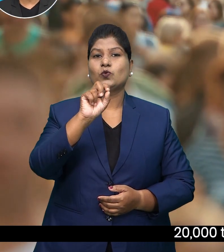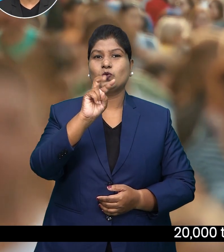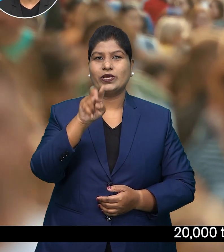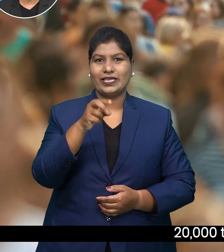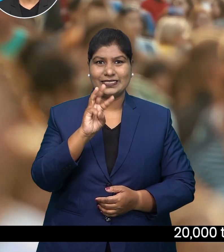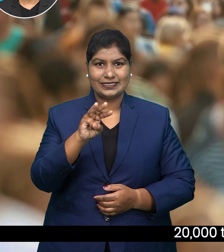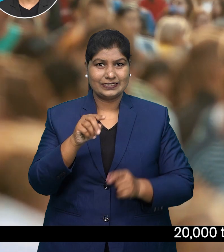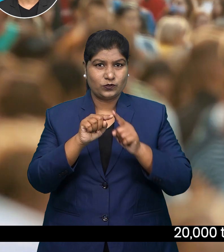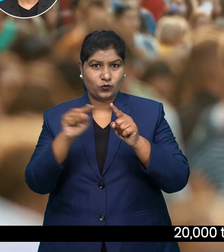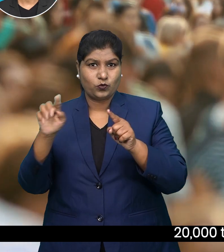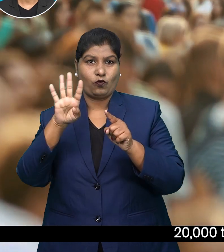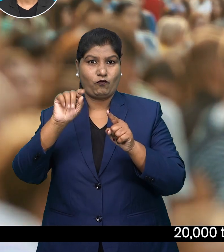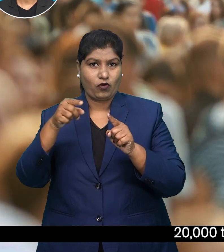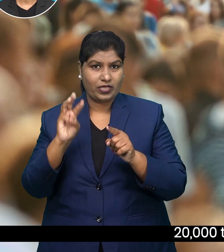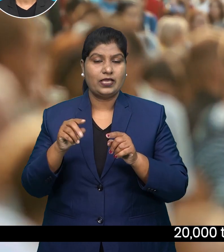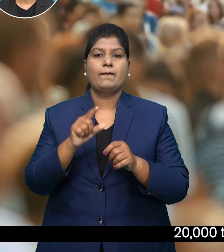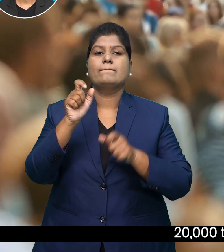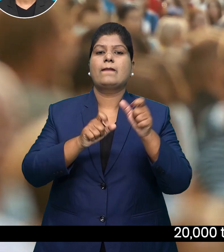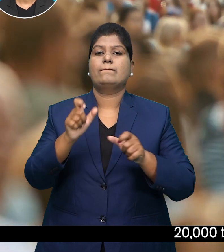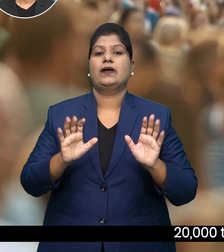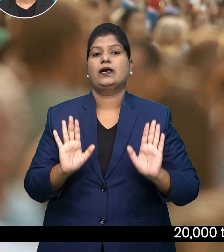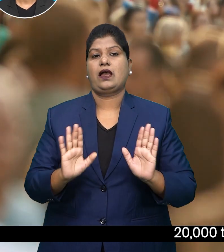20,000 to 40,000 people.